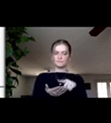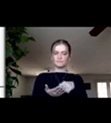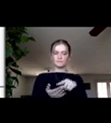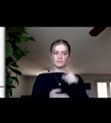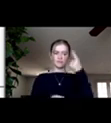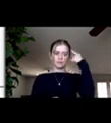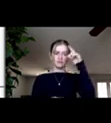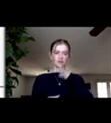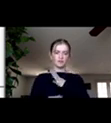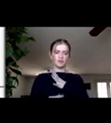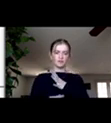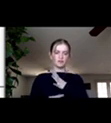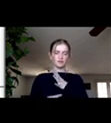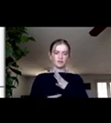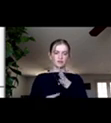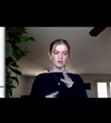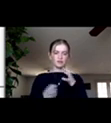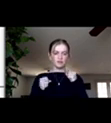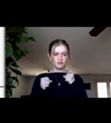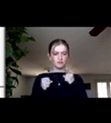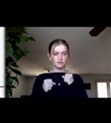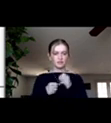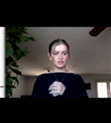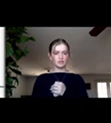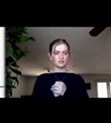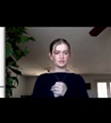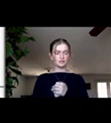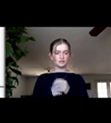Few providers feel confident to do this.